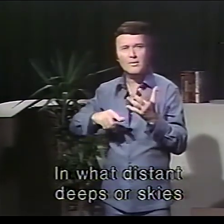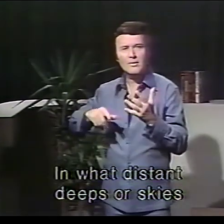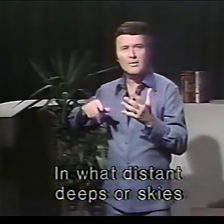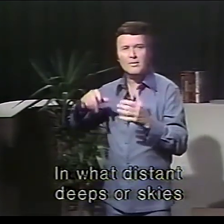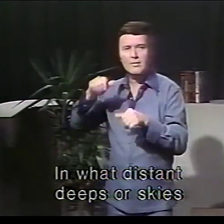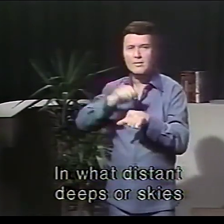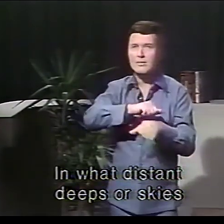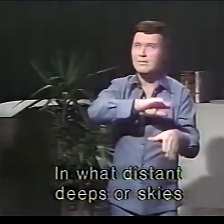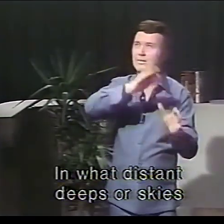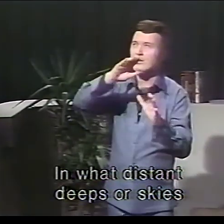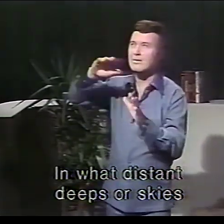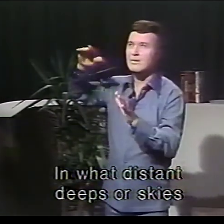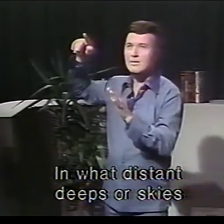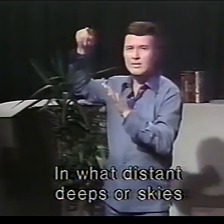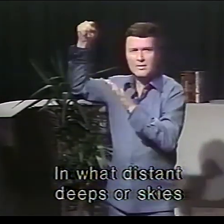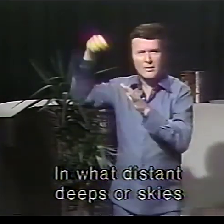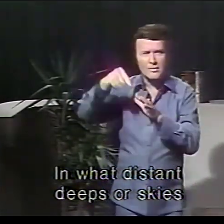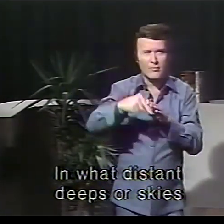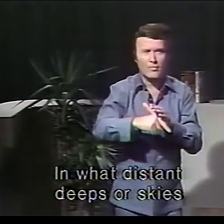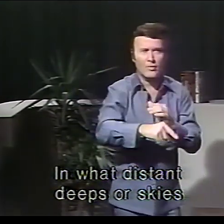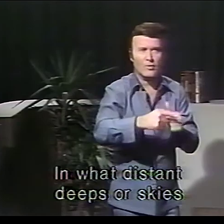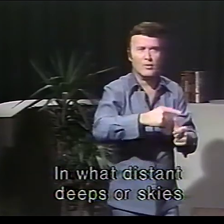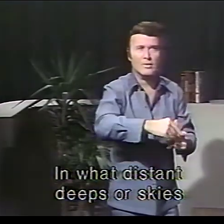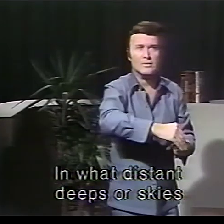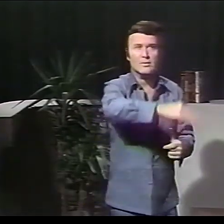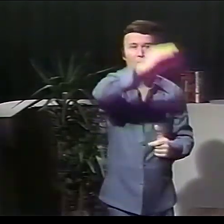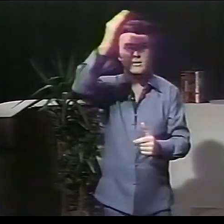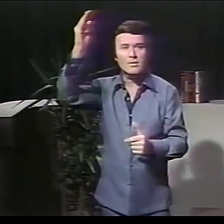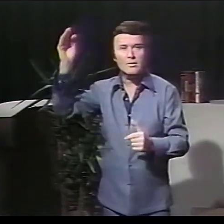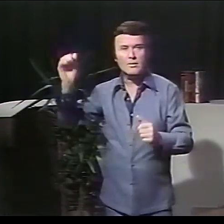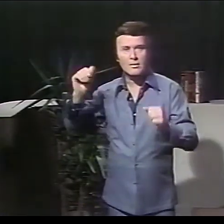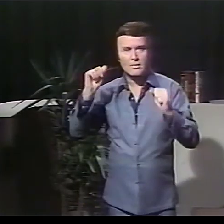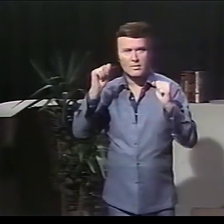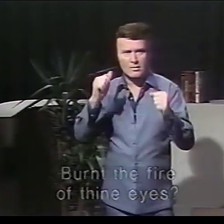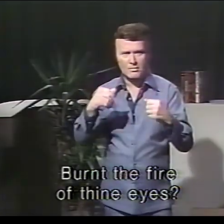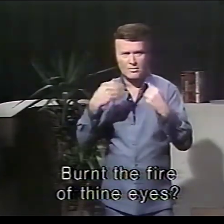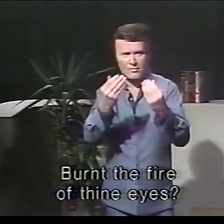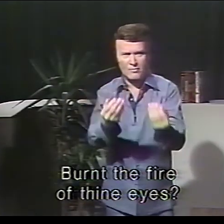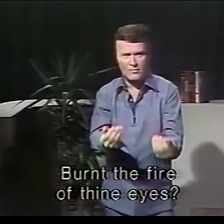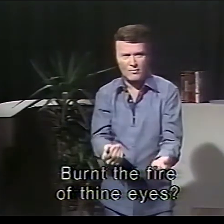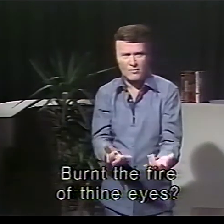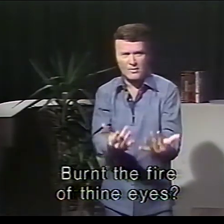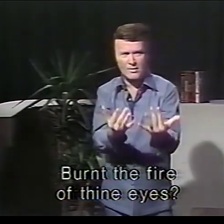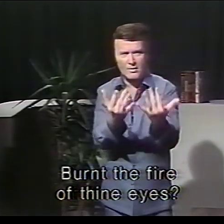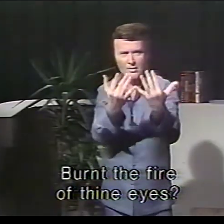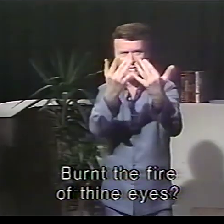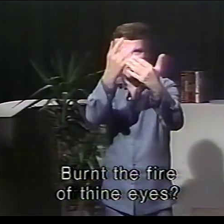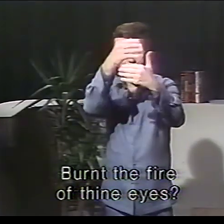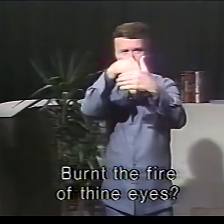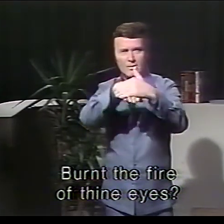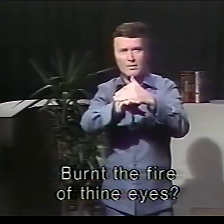And what distant deeps or skies burnt the fire of thine eyes?